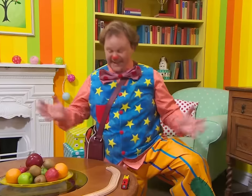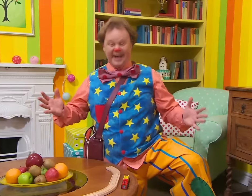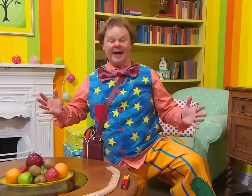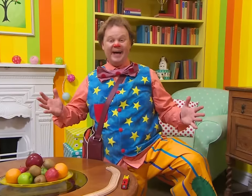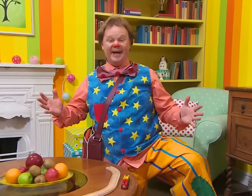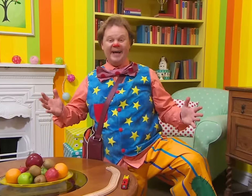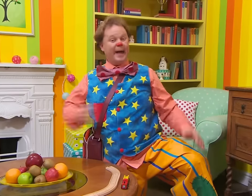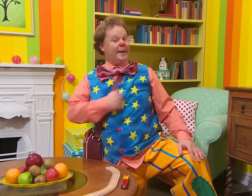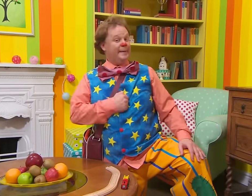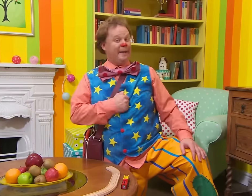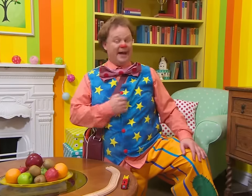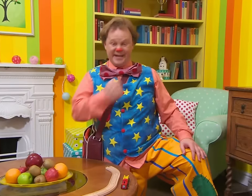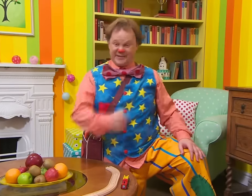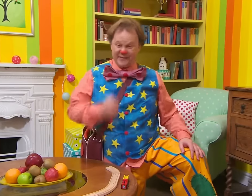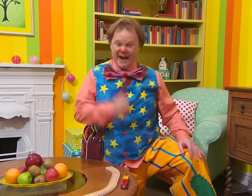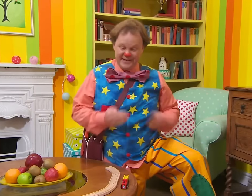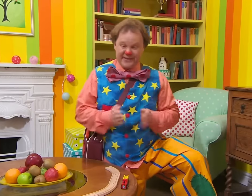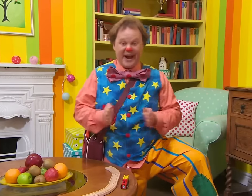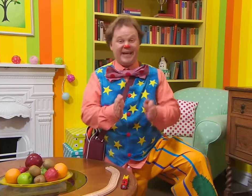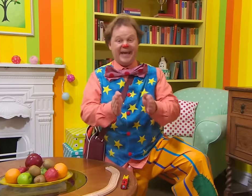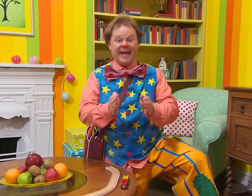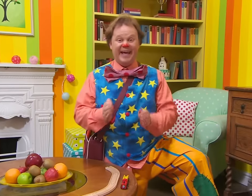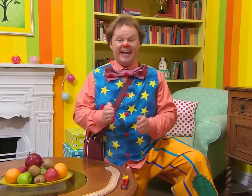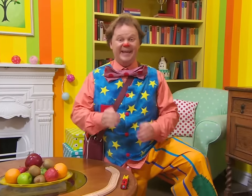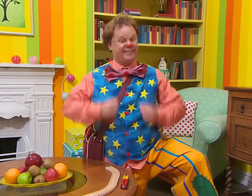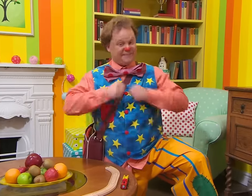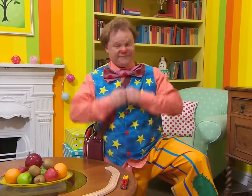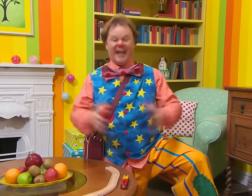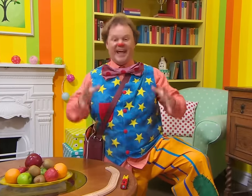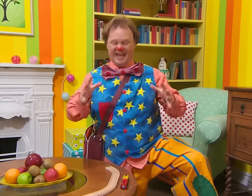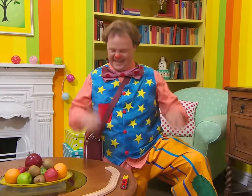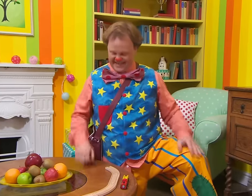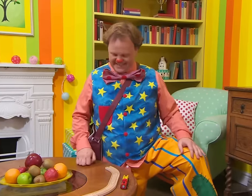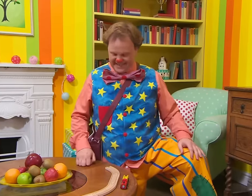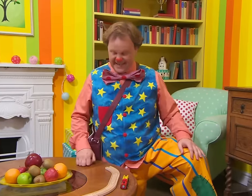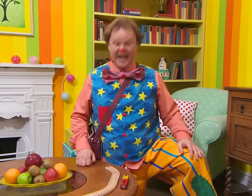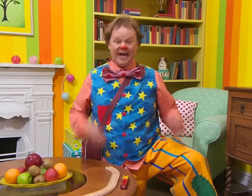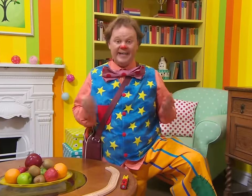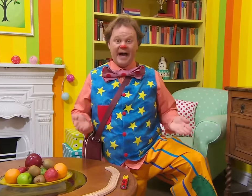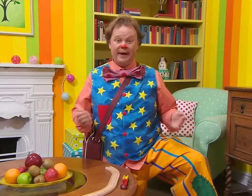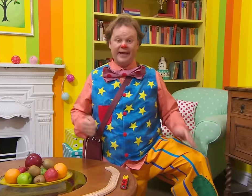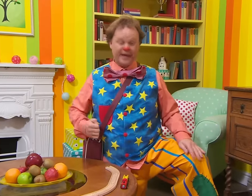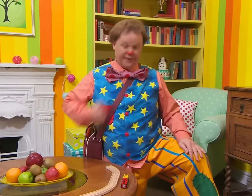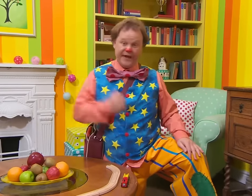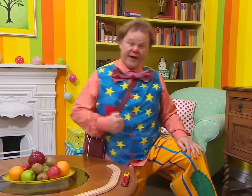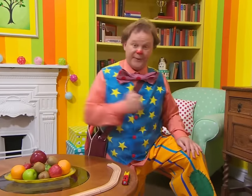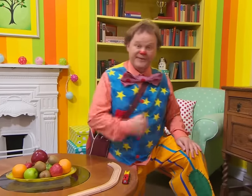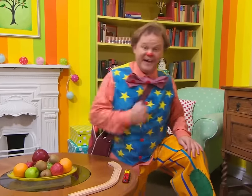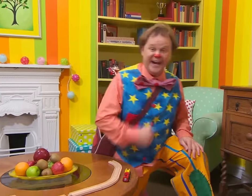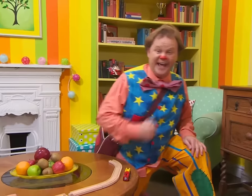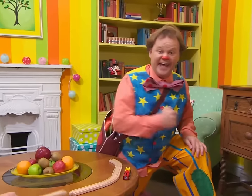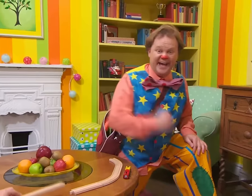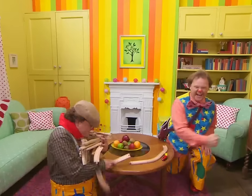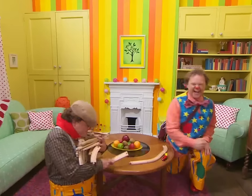Ta-da! My train track is finished. Now I can go on the whole journey.